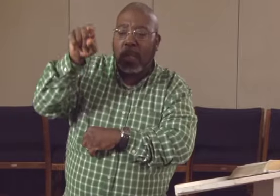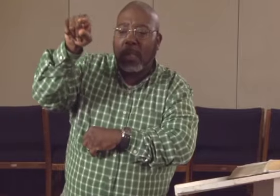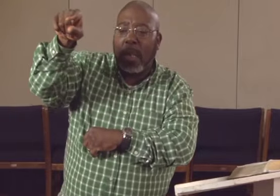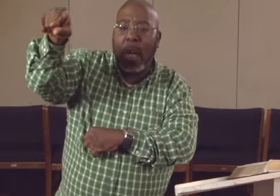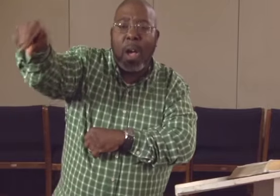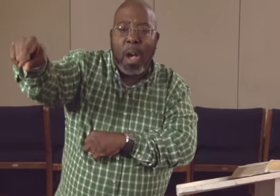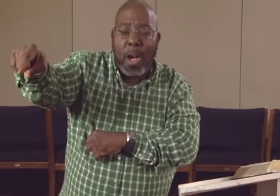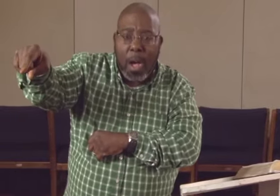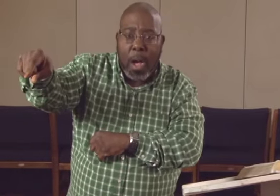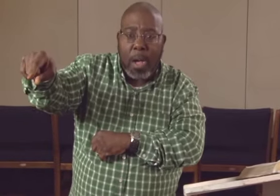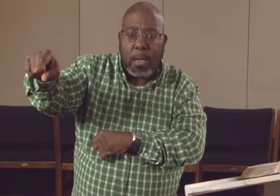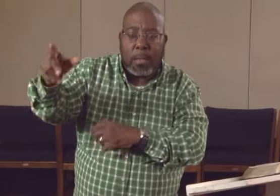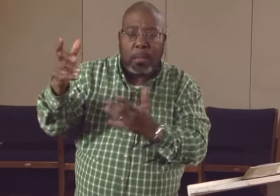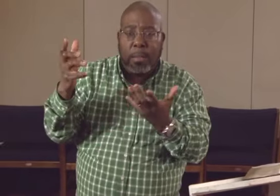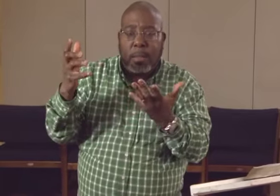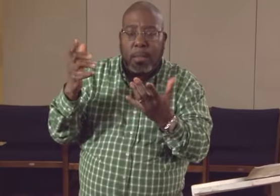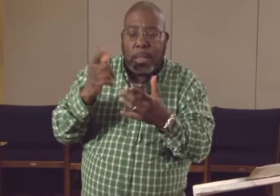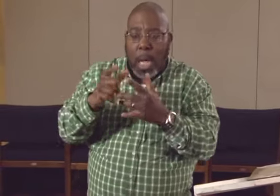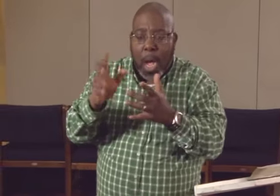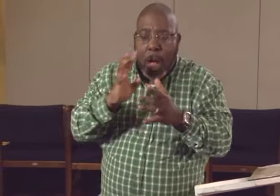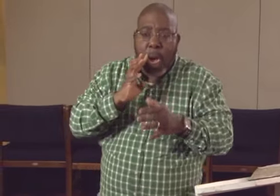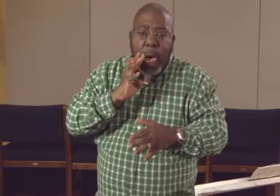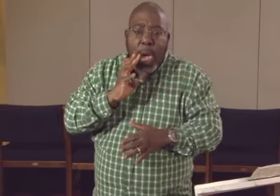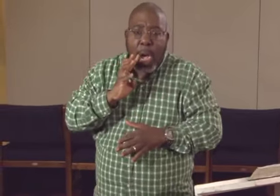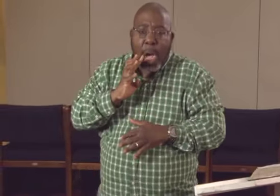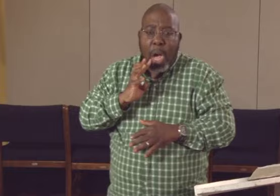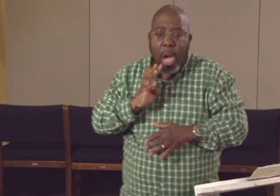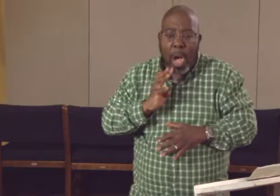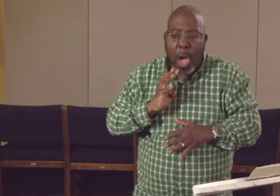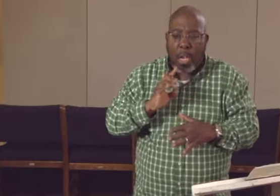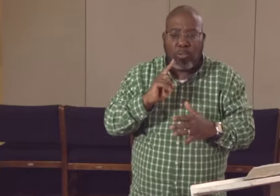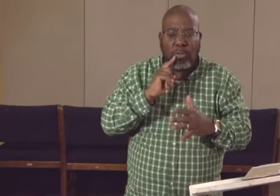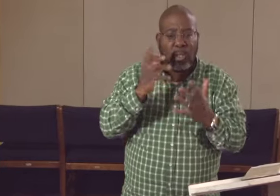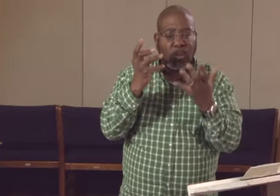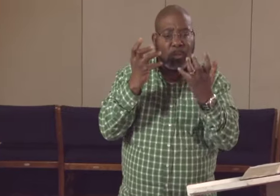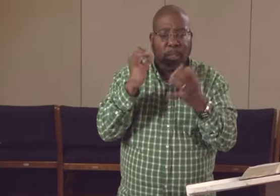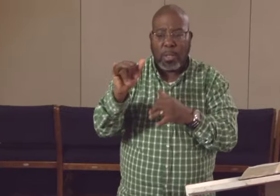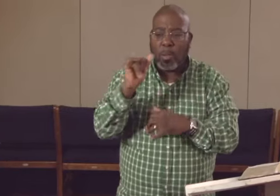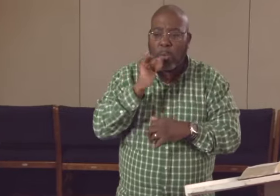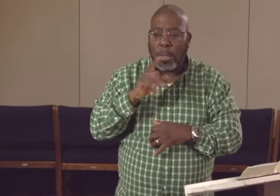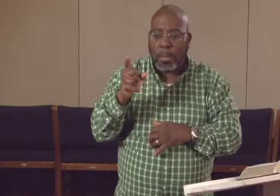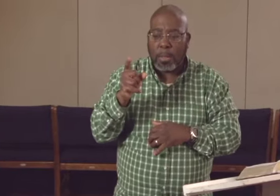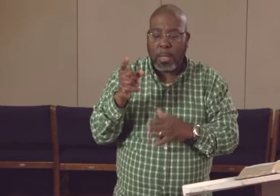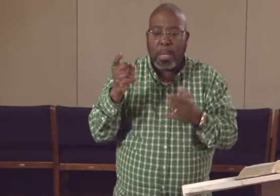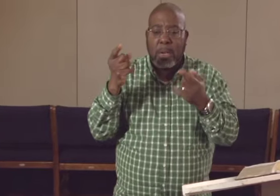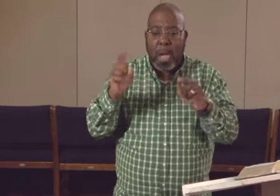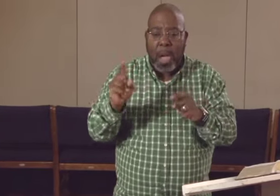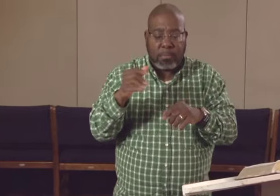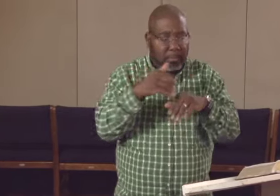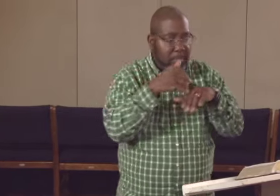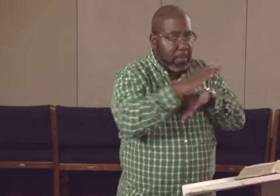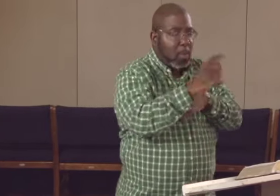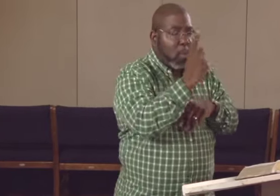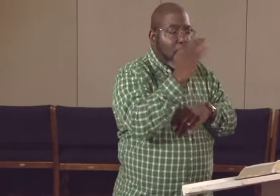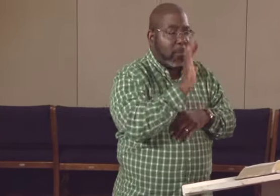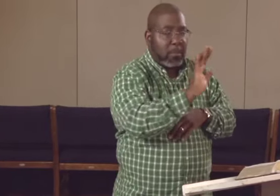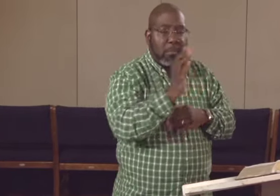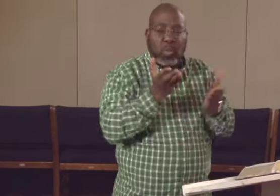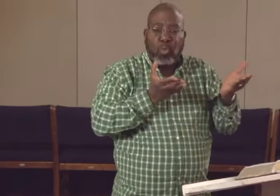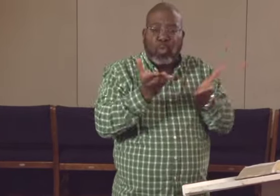there. And she really got his attention. He began to lust as he looked at her. And so the king sent one of his